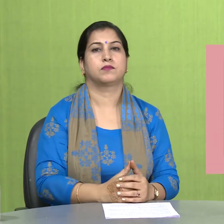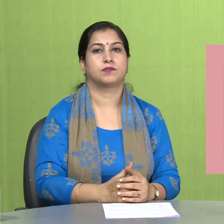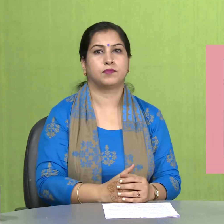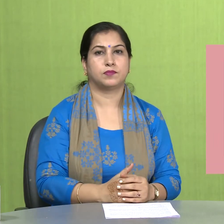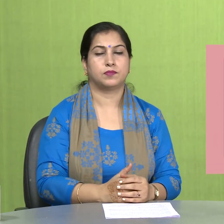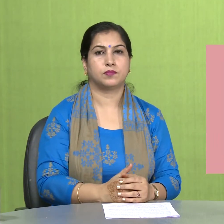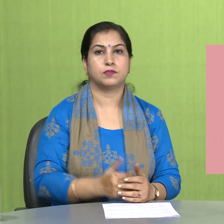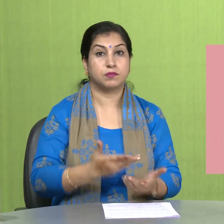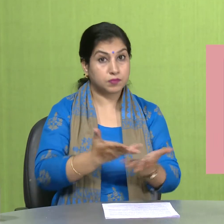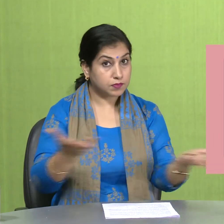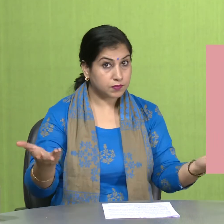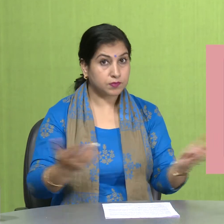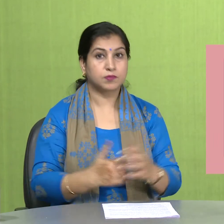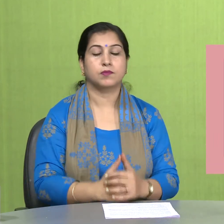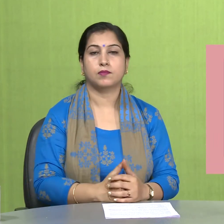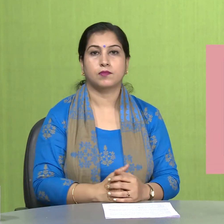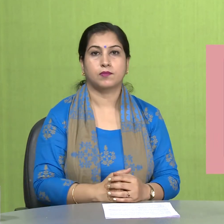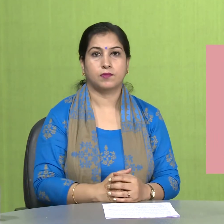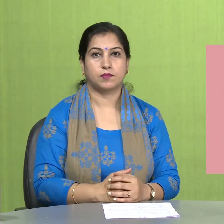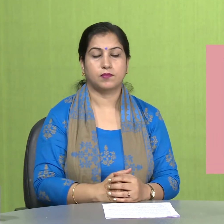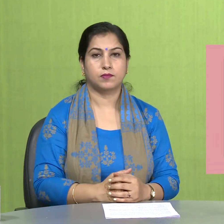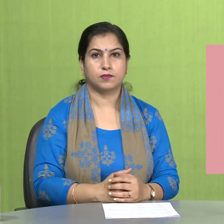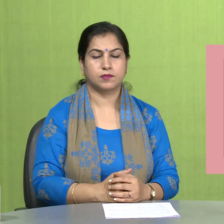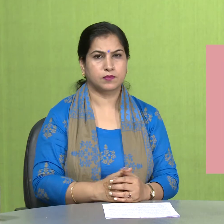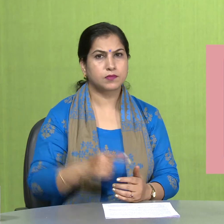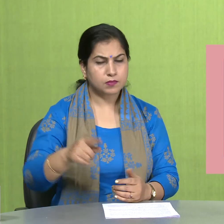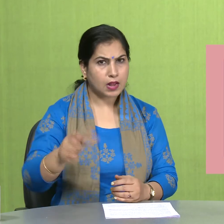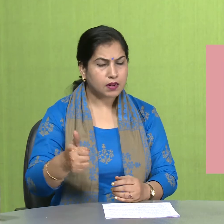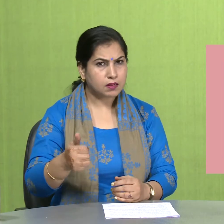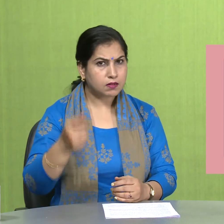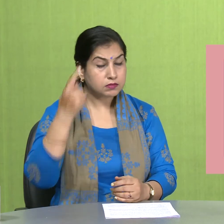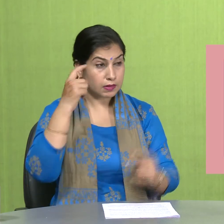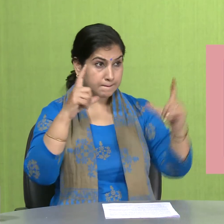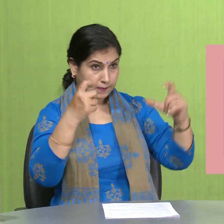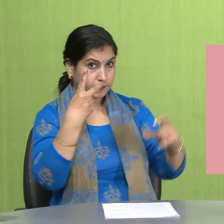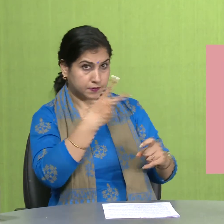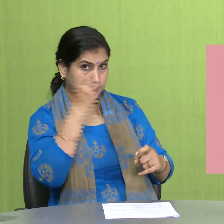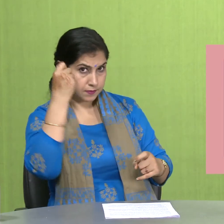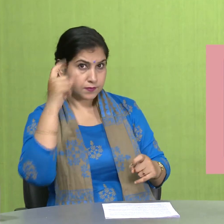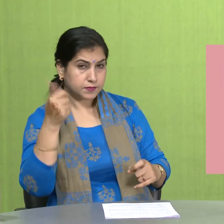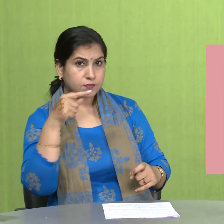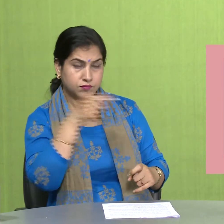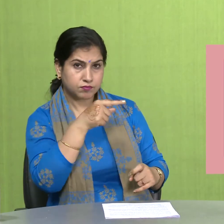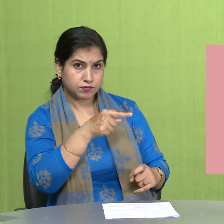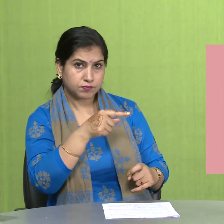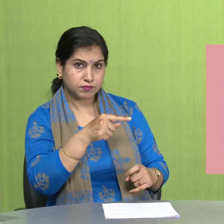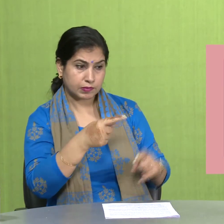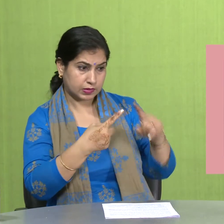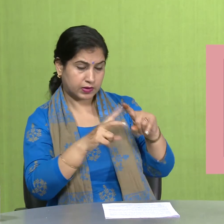Dear learners, can you recognize the picture that is coming on your TV screen right